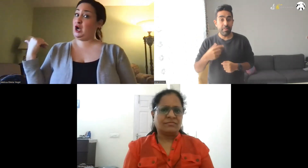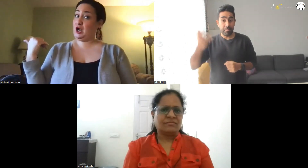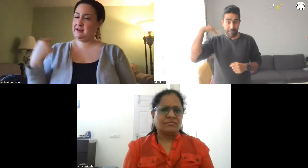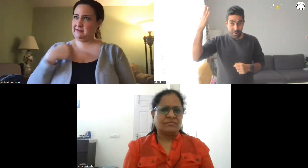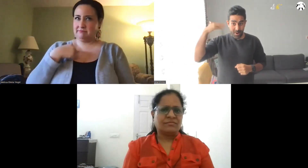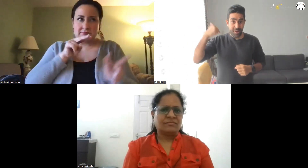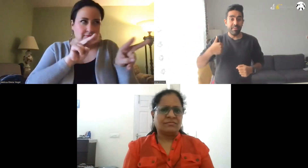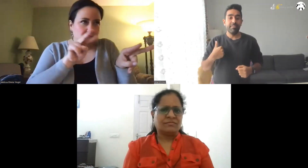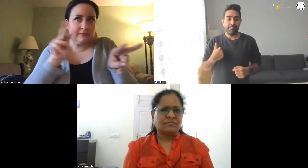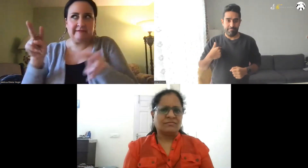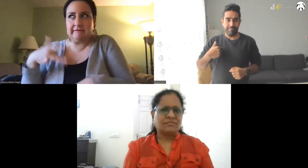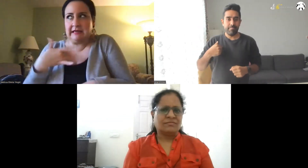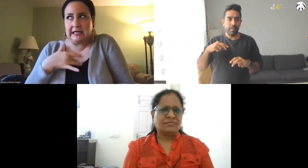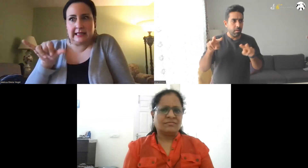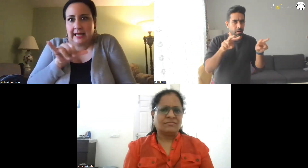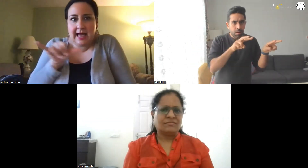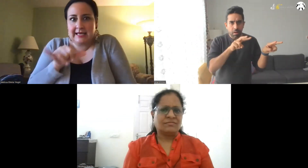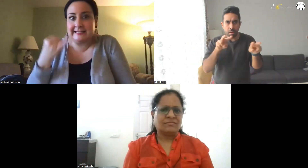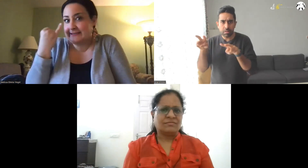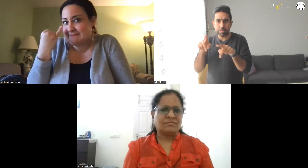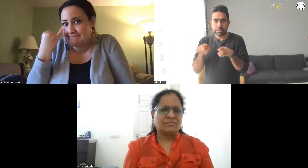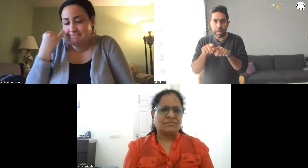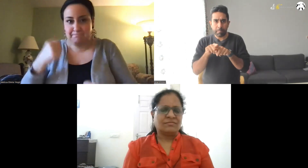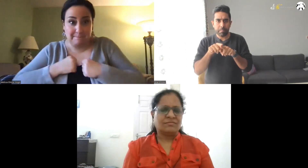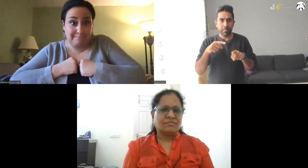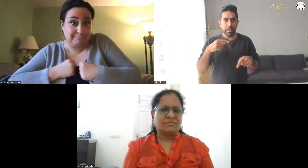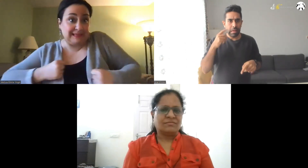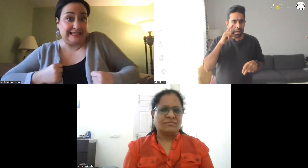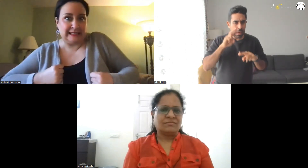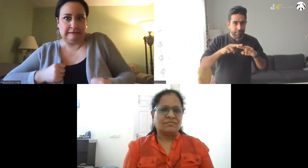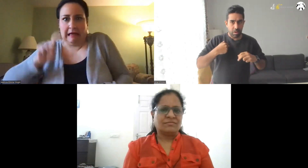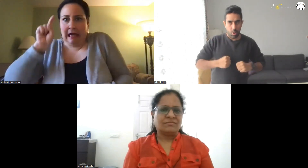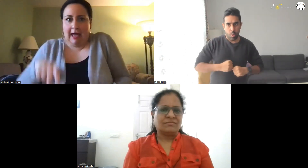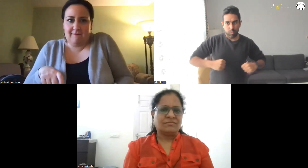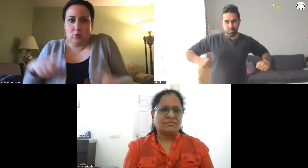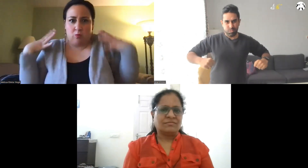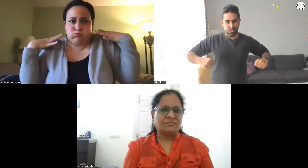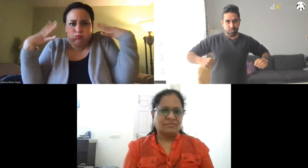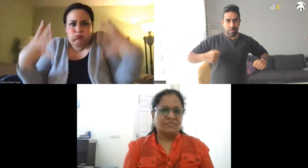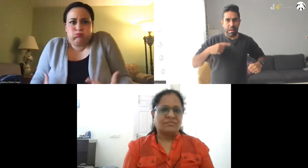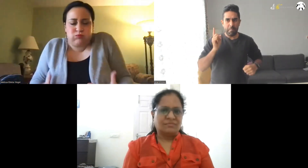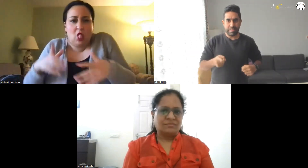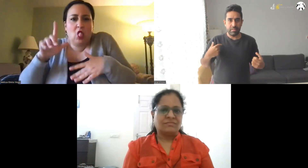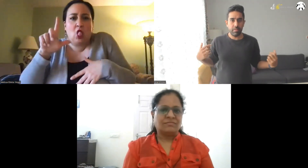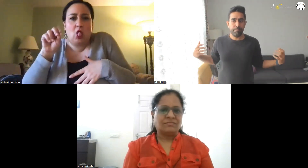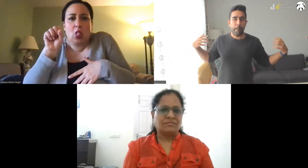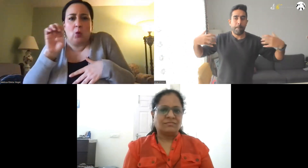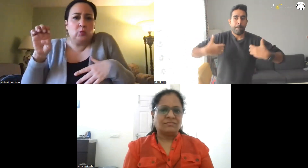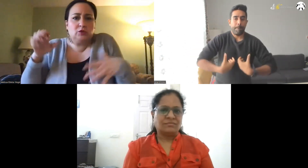to carry, or what body postures we have, or the body figures. If I'm